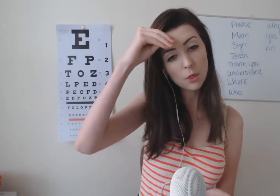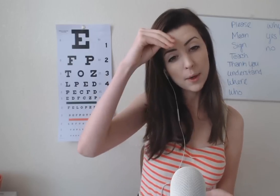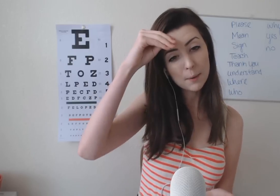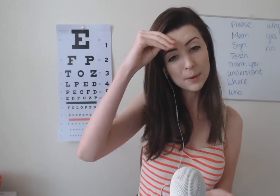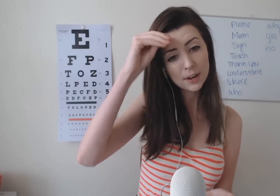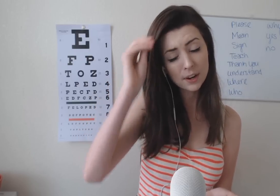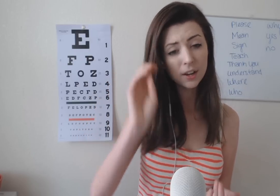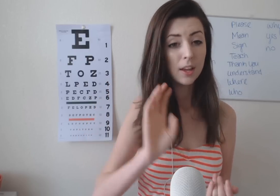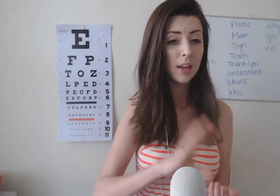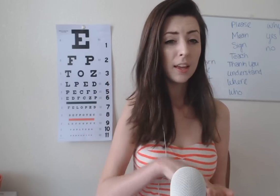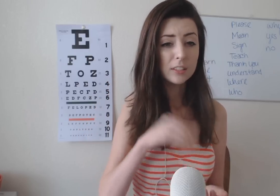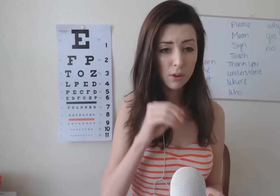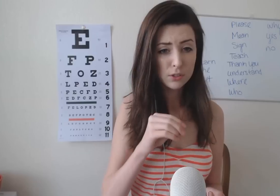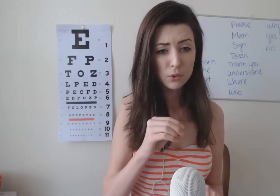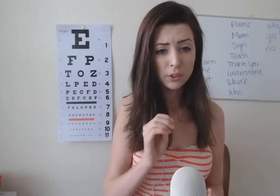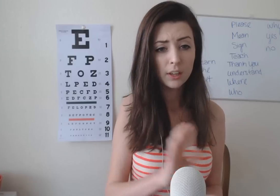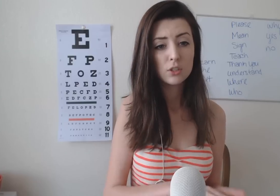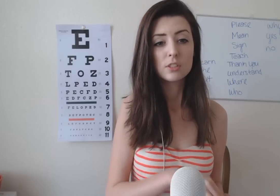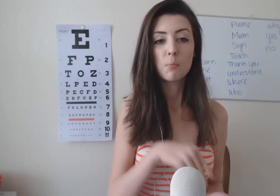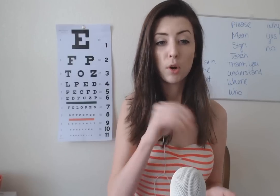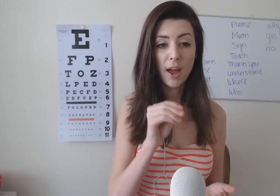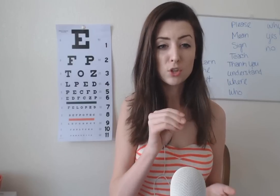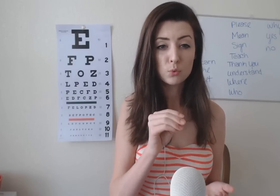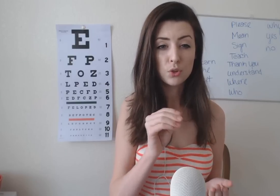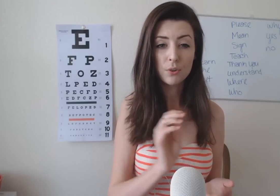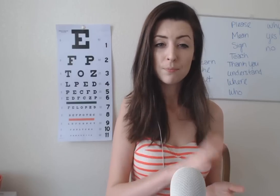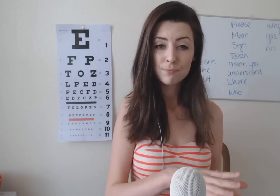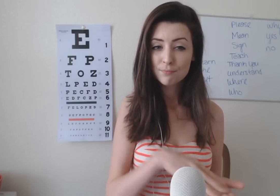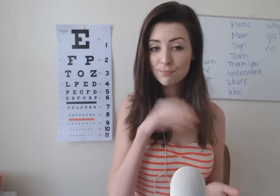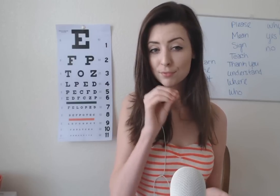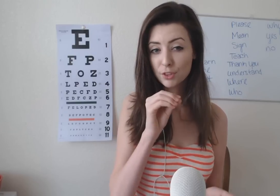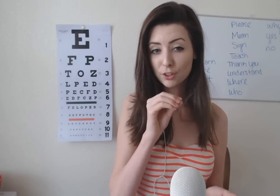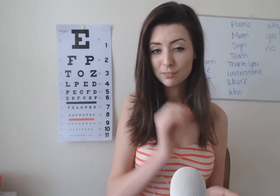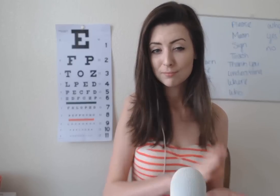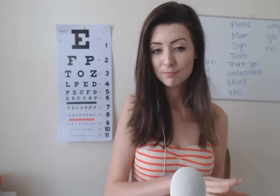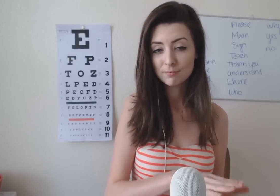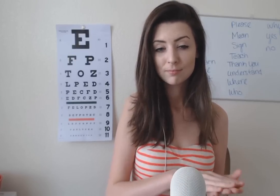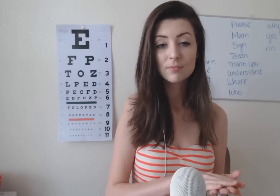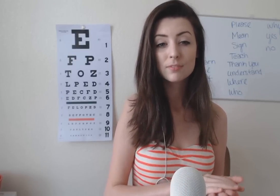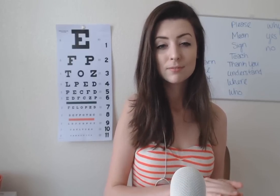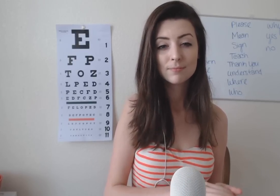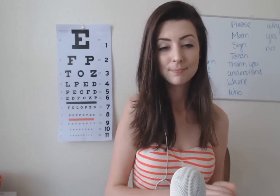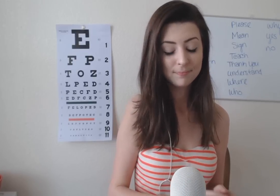way up here, it's also learn. It's just a more casual learn.